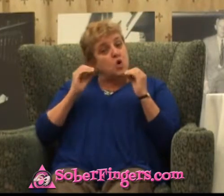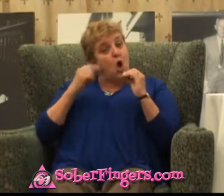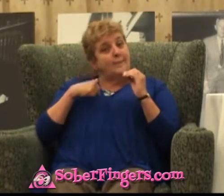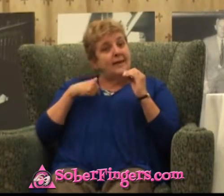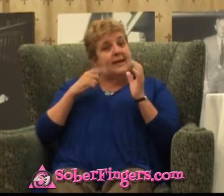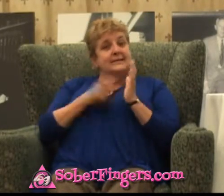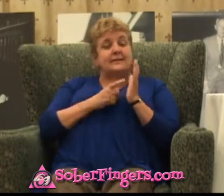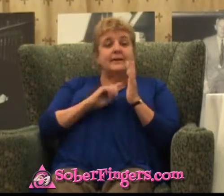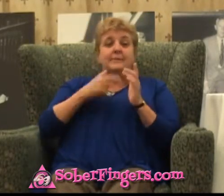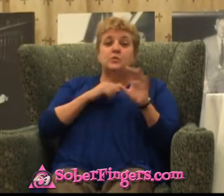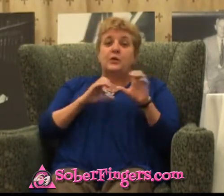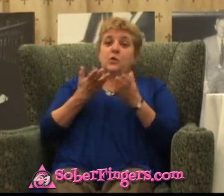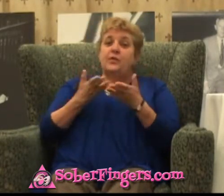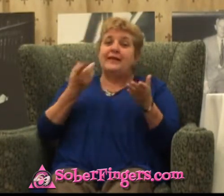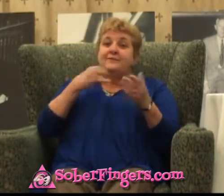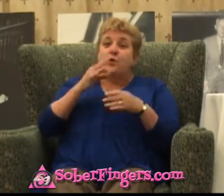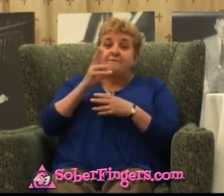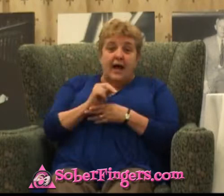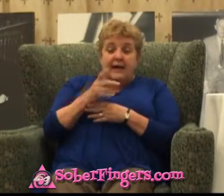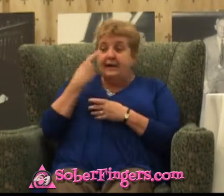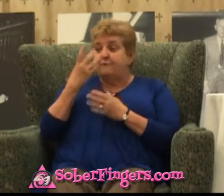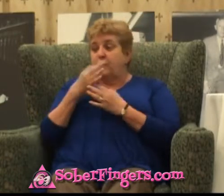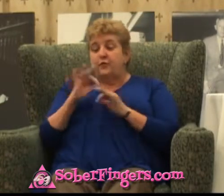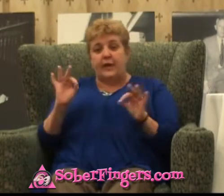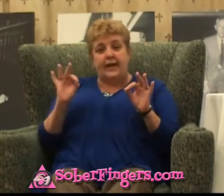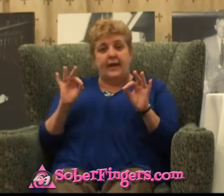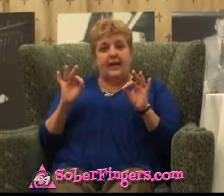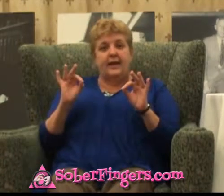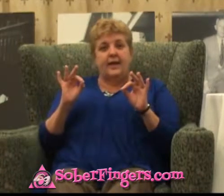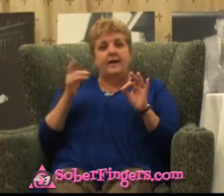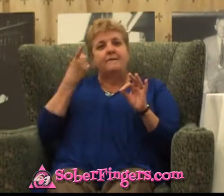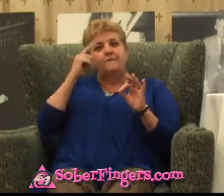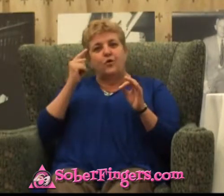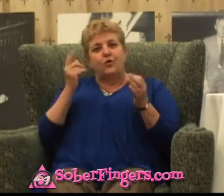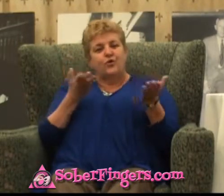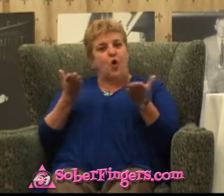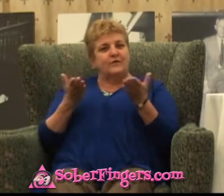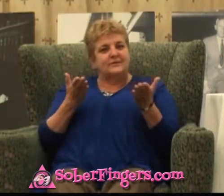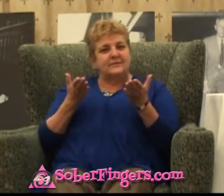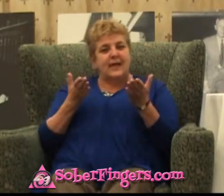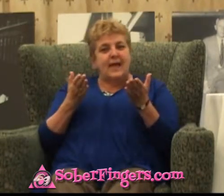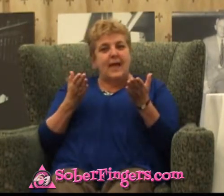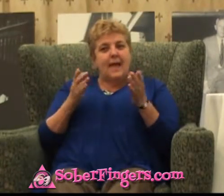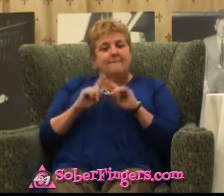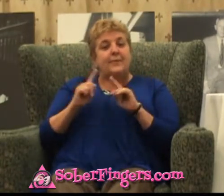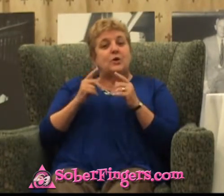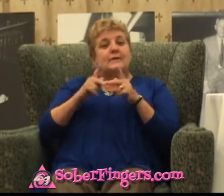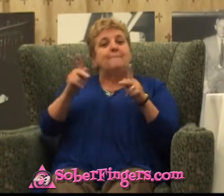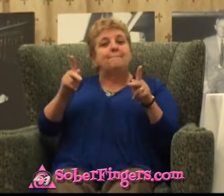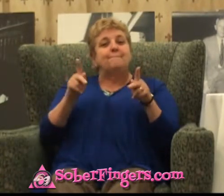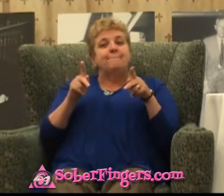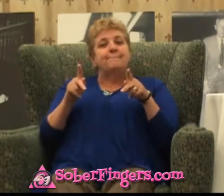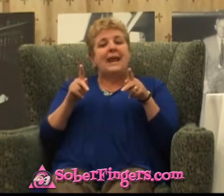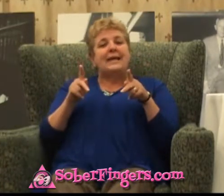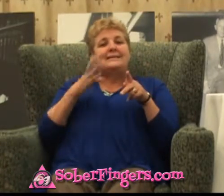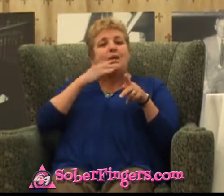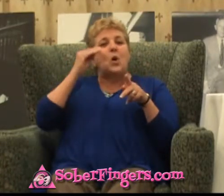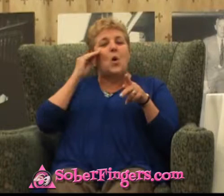for free, and just for the nature of being of service. And there's a place back home that I found to hike at. It's a free